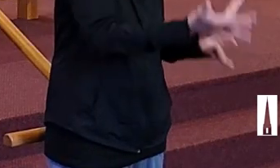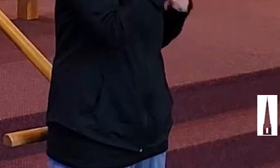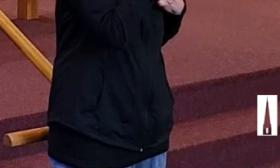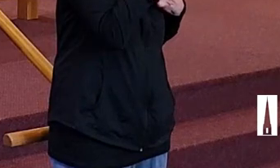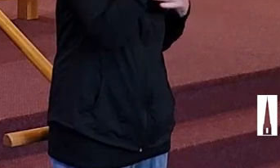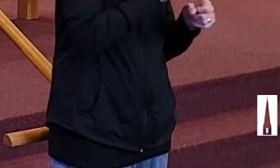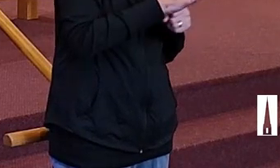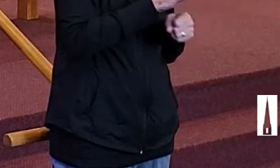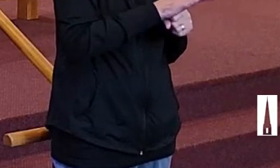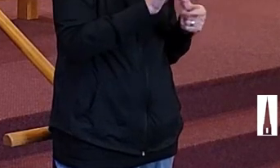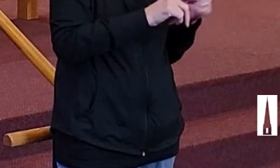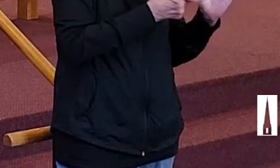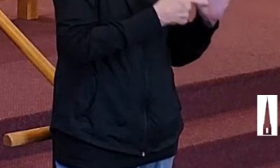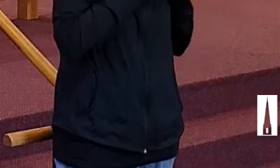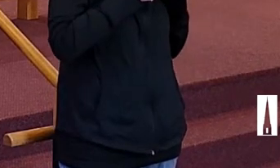care.